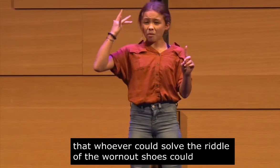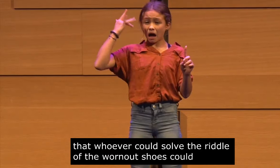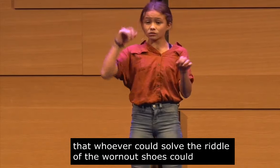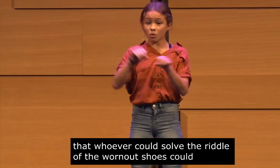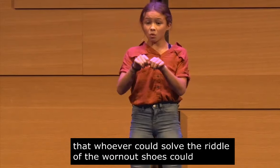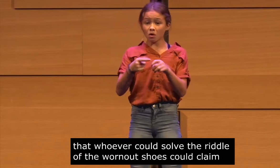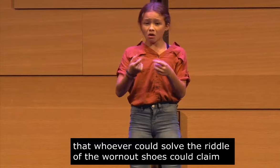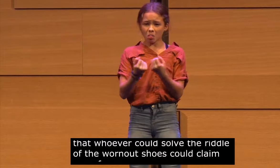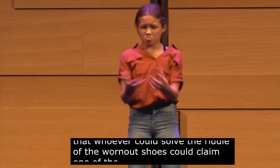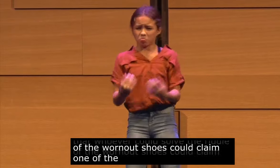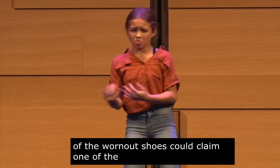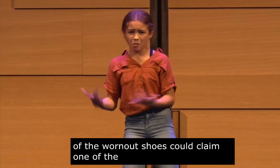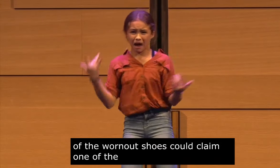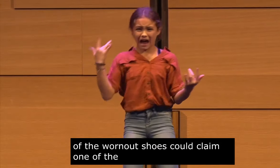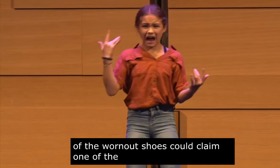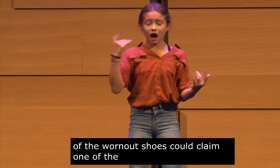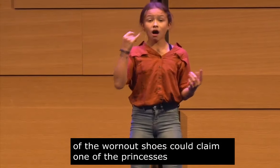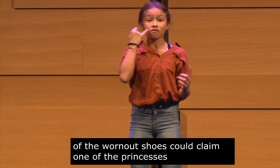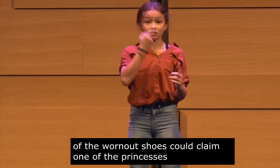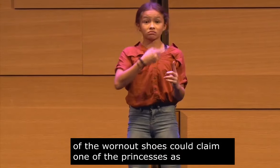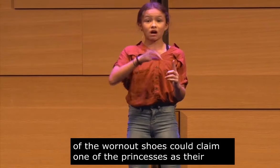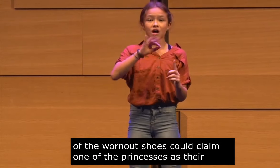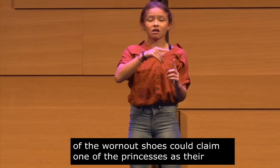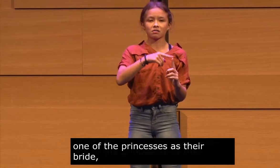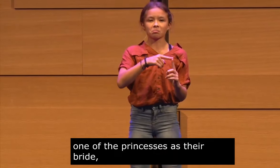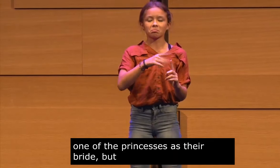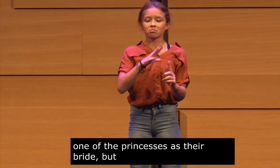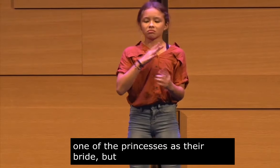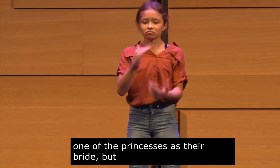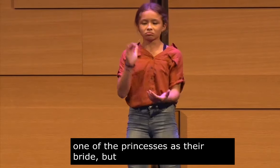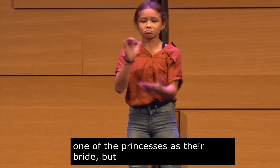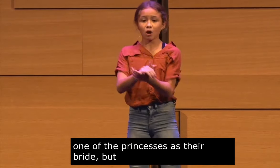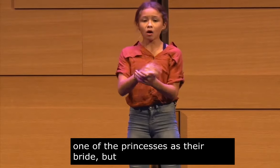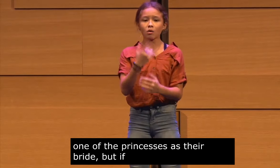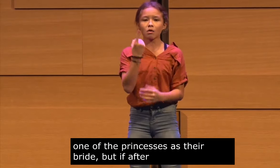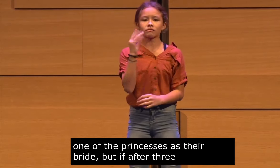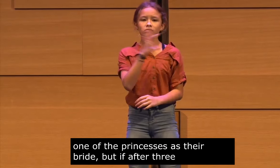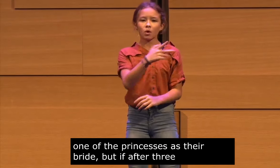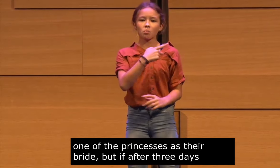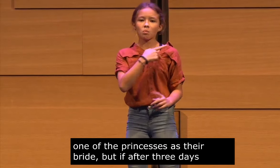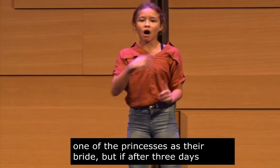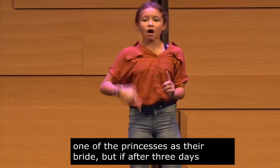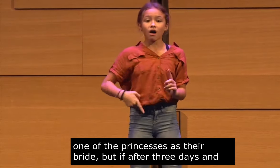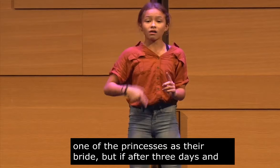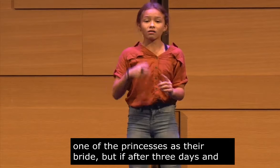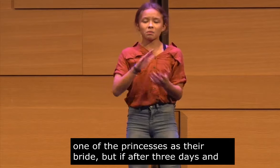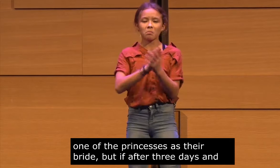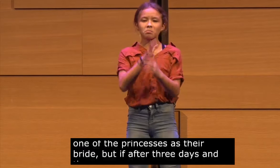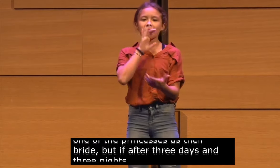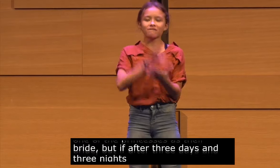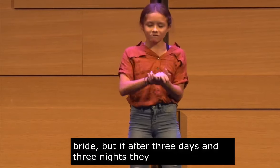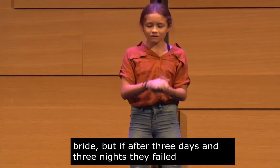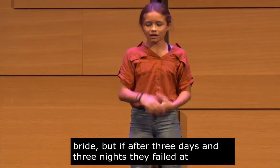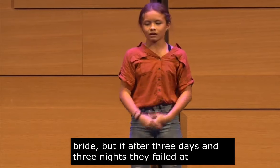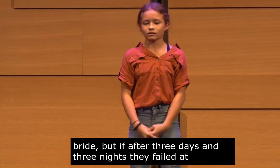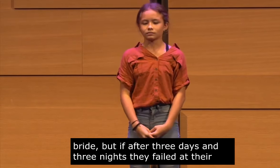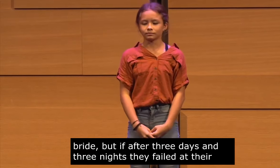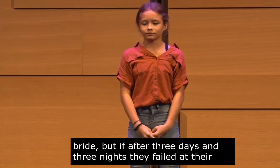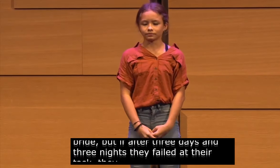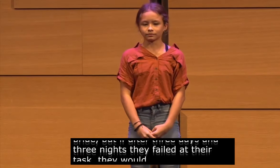could claim one of the princesses as their bride. But if after 3 days and three nights they failed at their